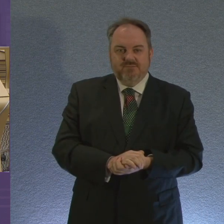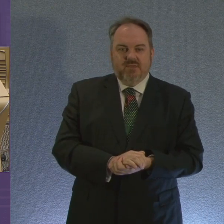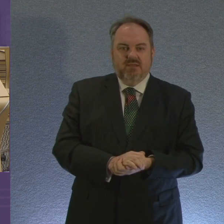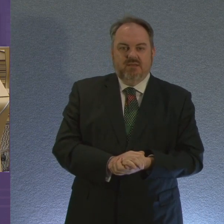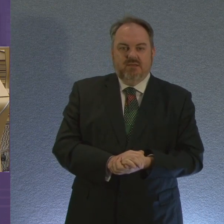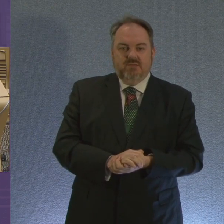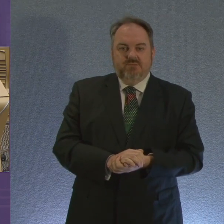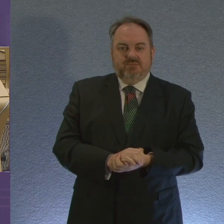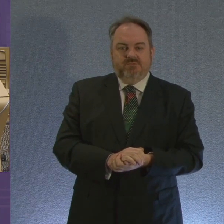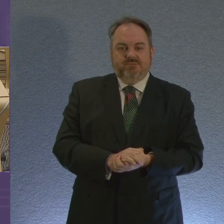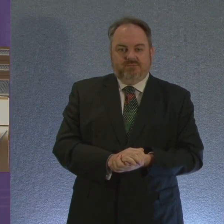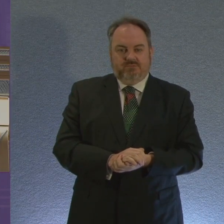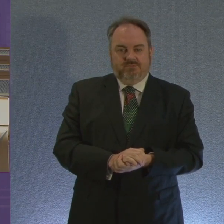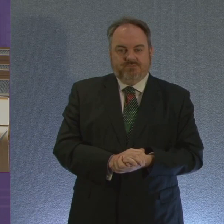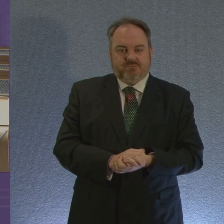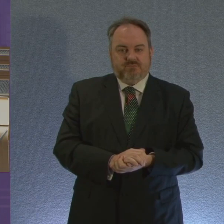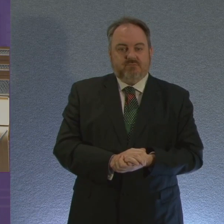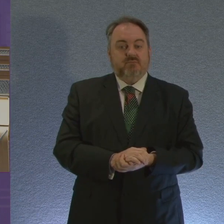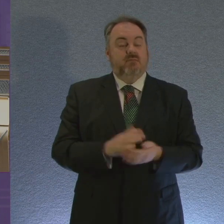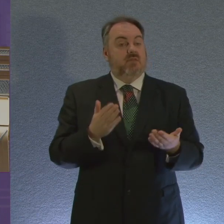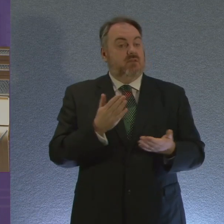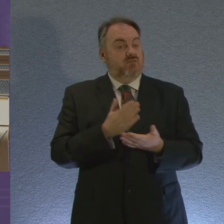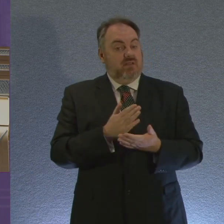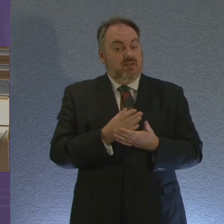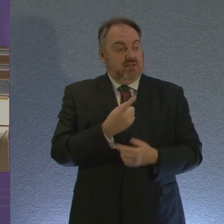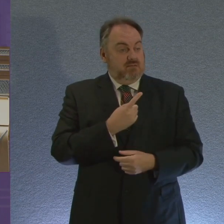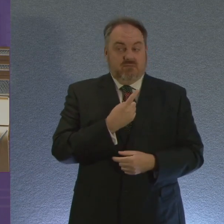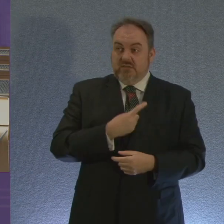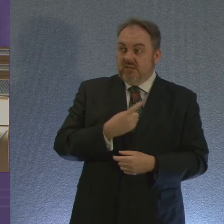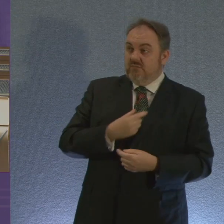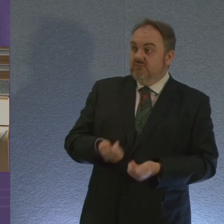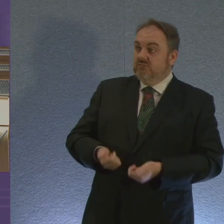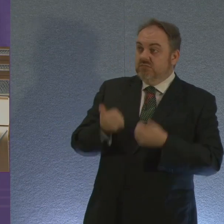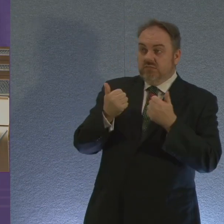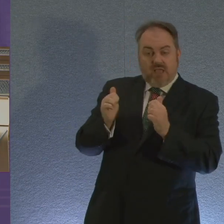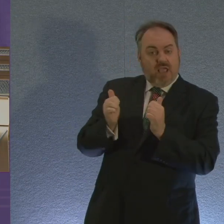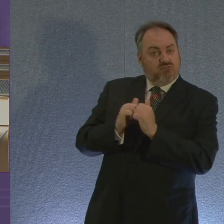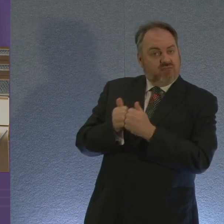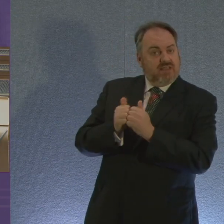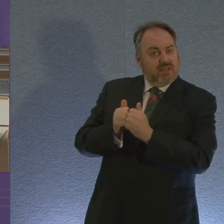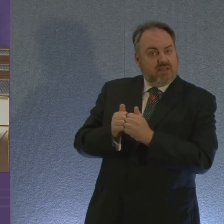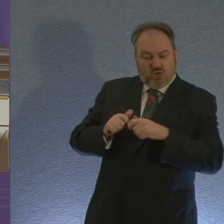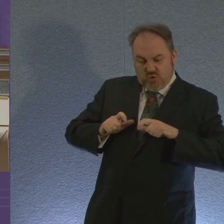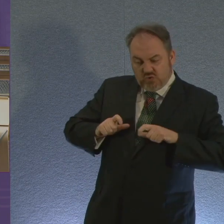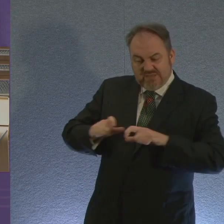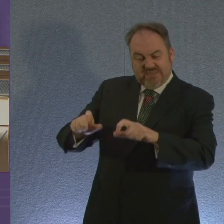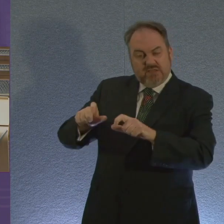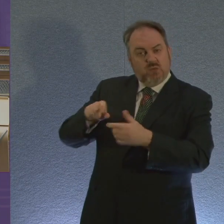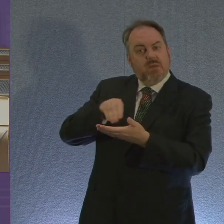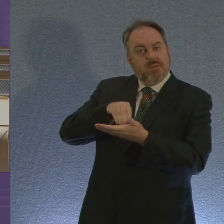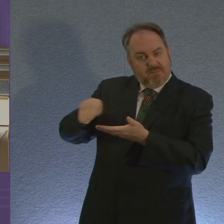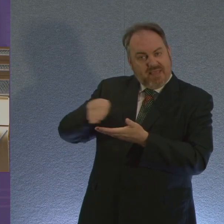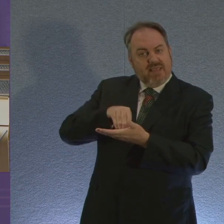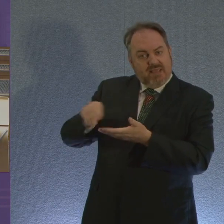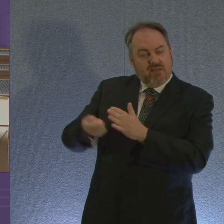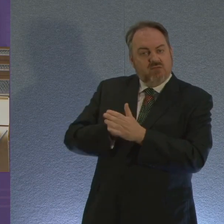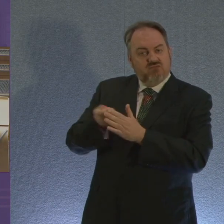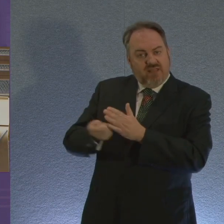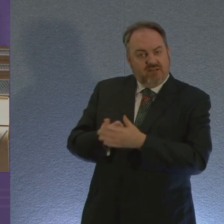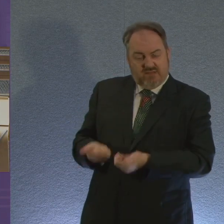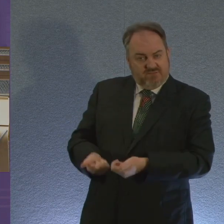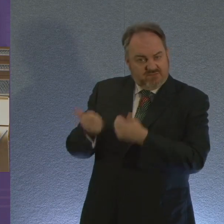McNeill. So there's nothing in that I would disagree with, that people should continue to pay their rent. What I'm trying to address is in cases where we might